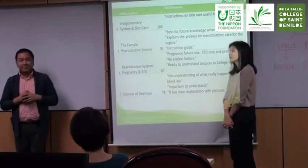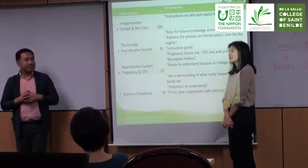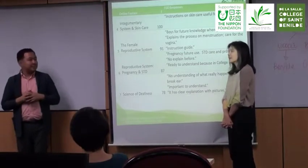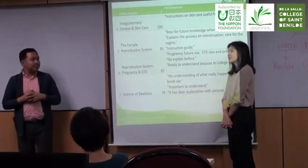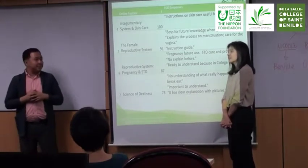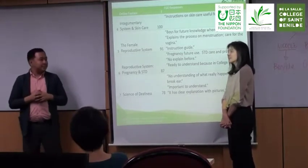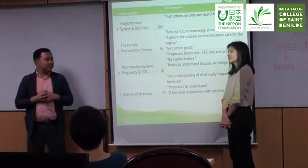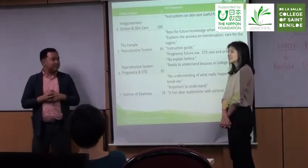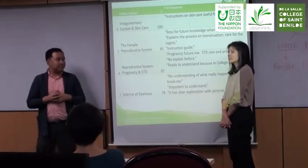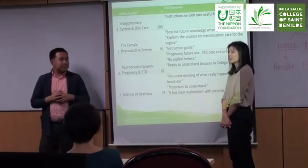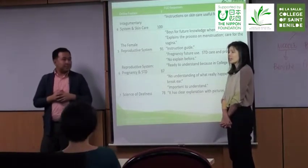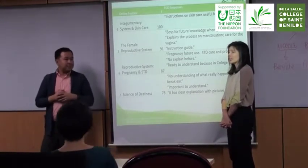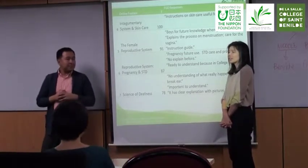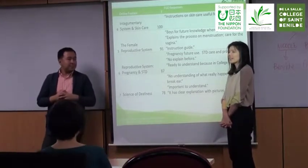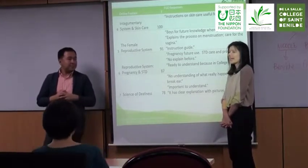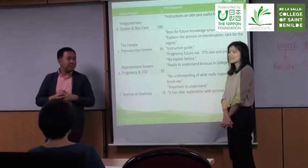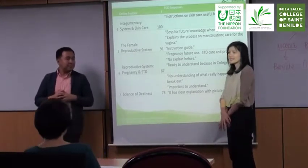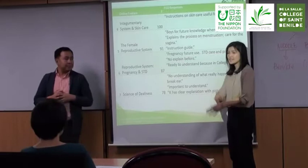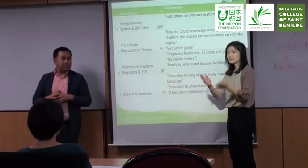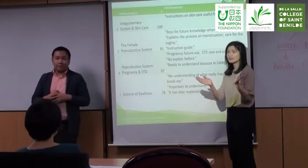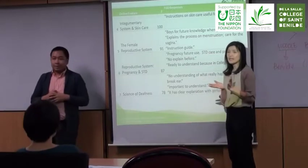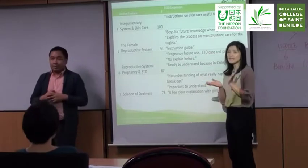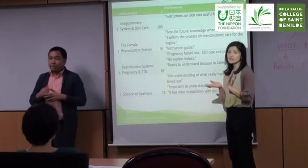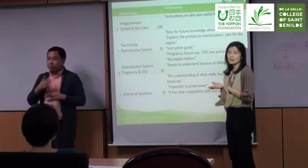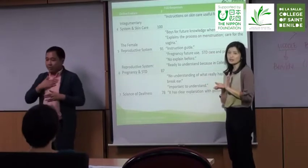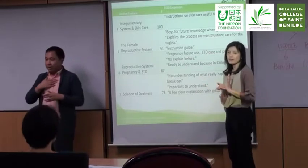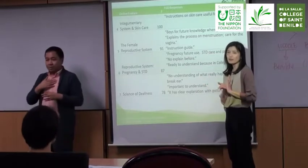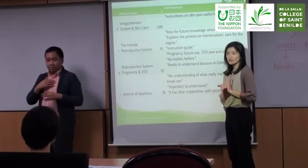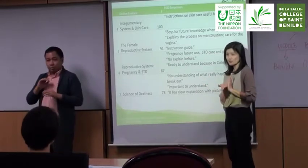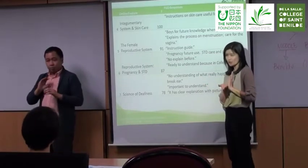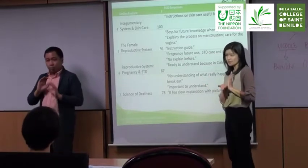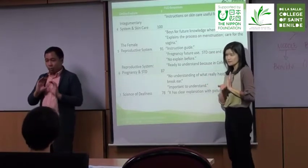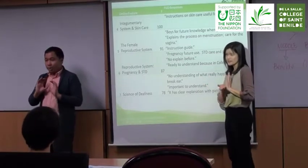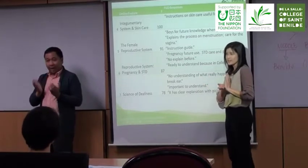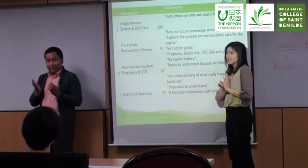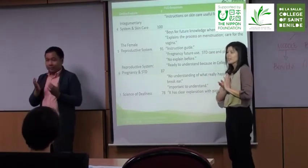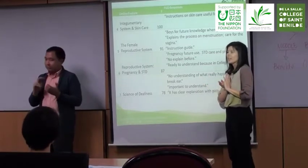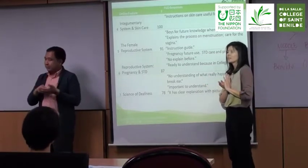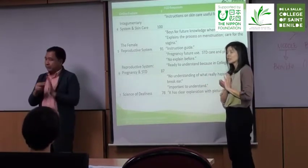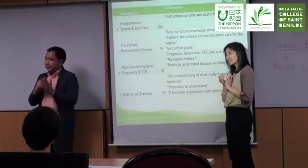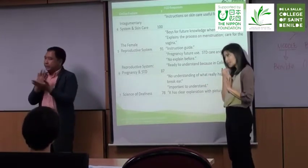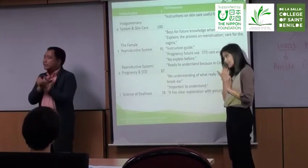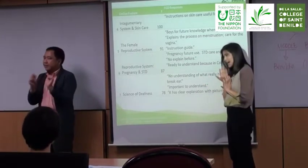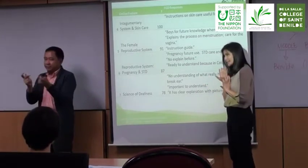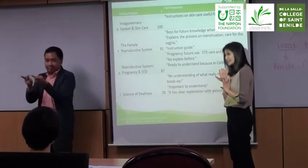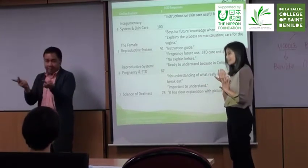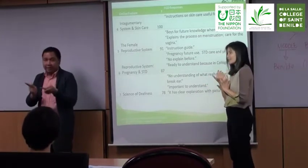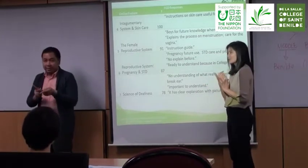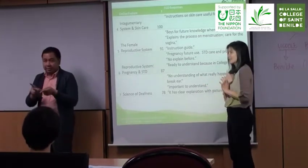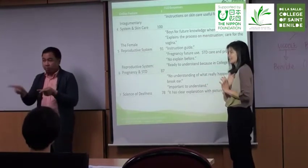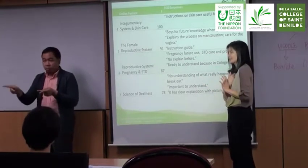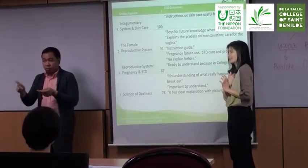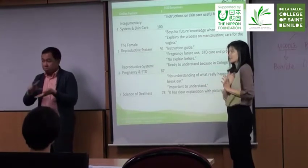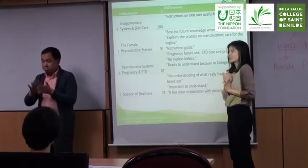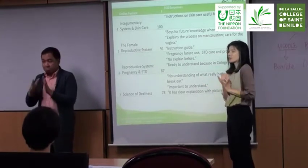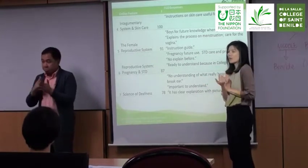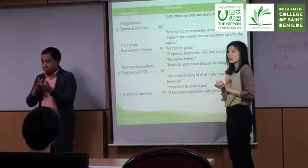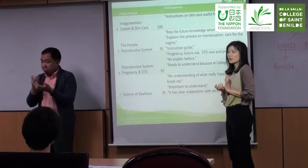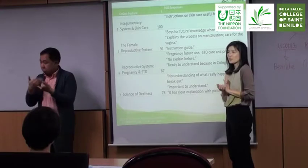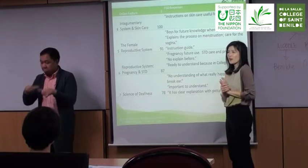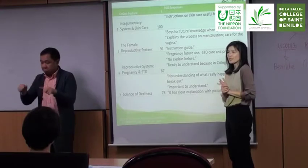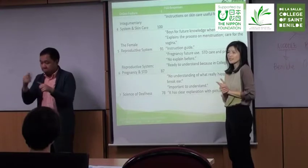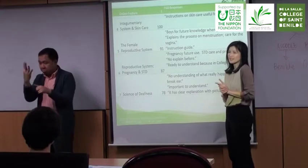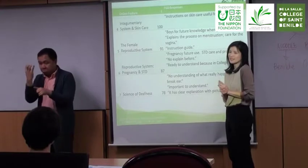I make our class a safe place, so if they have questions, if they're nahihiya, we can